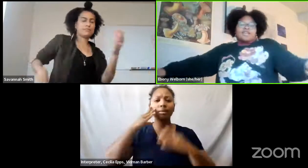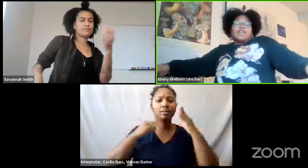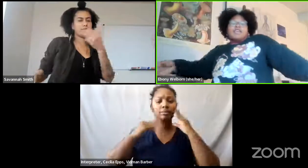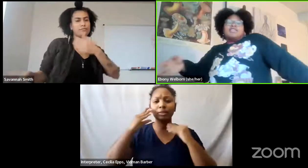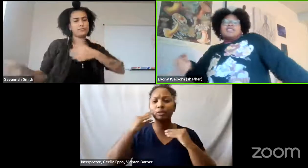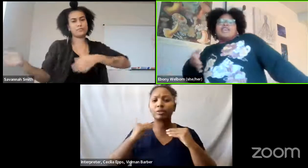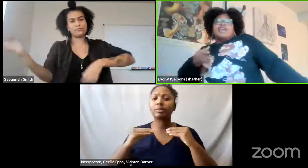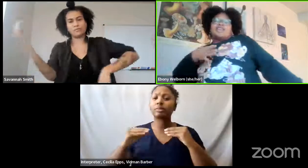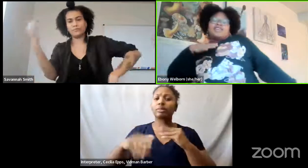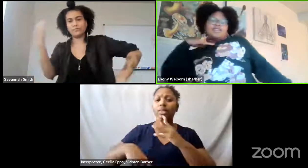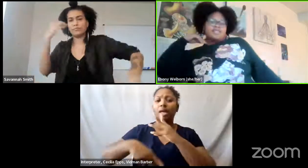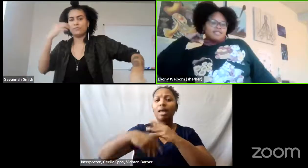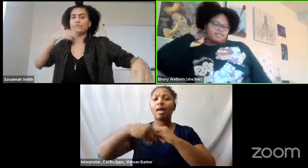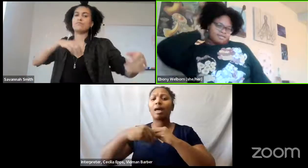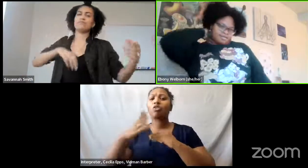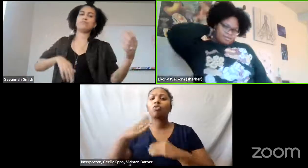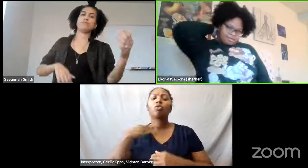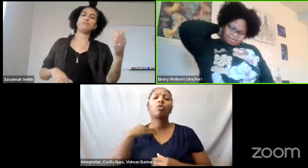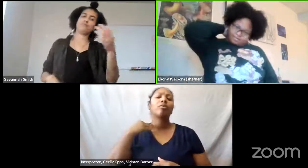Add in that neck,